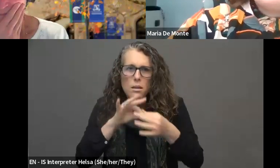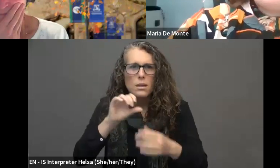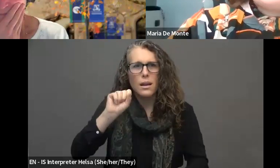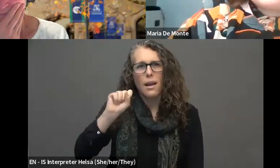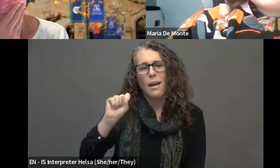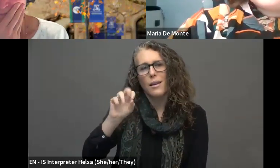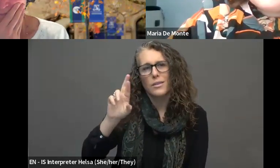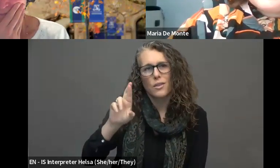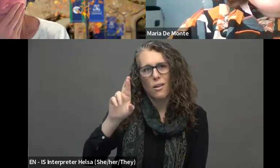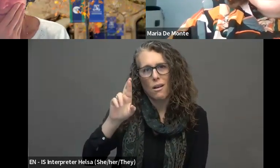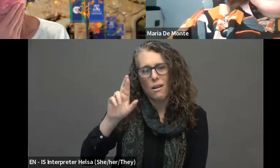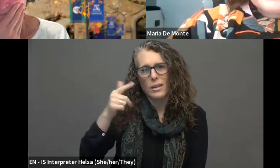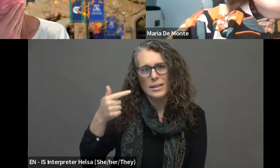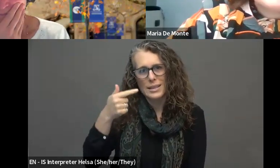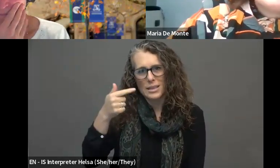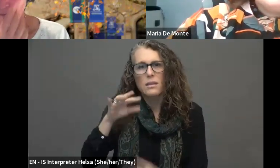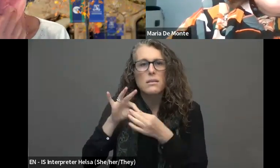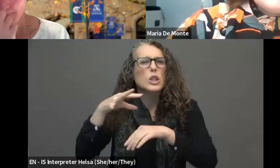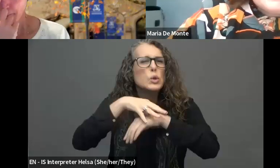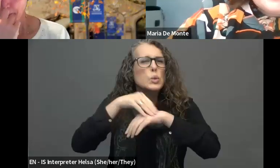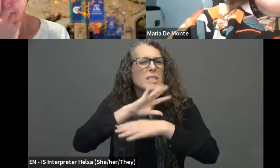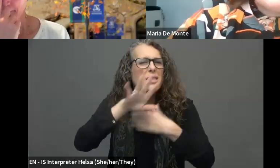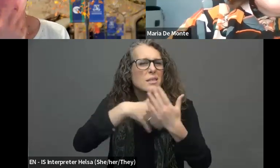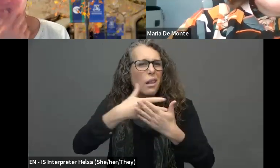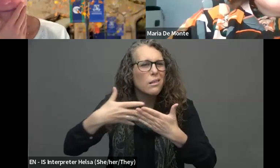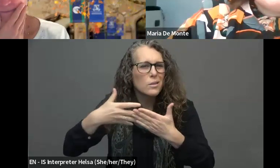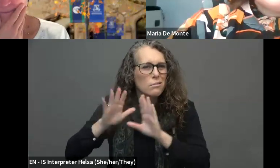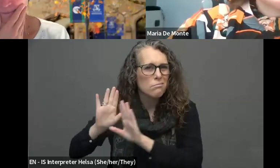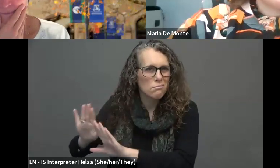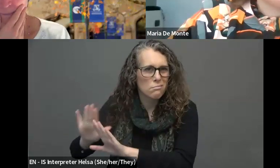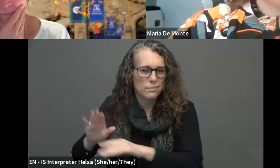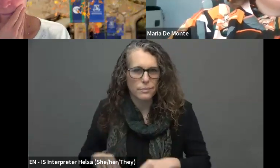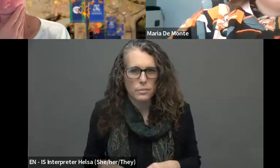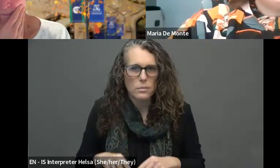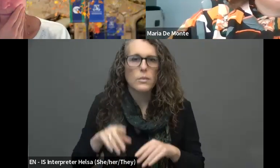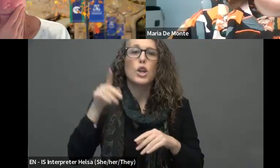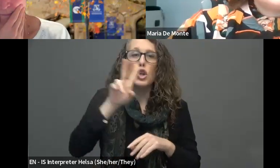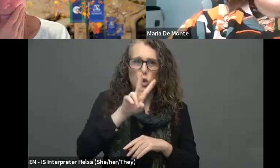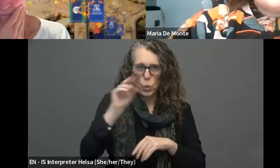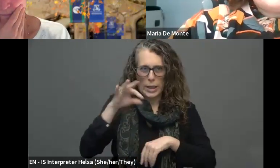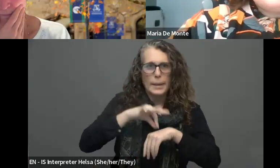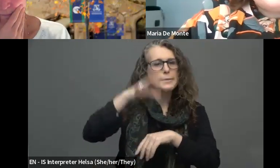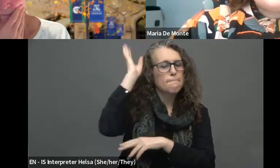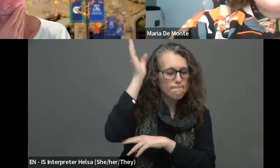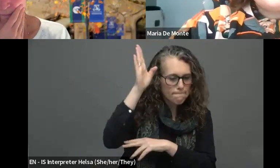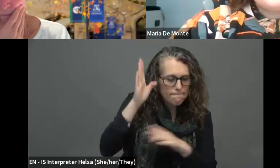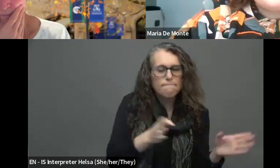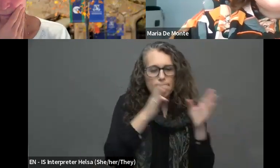test for Swedish Sign Language. Again, we will have a 20-minute speech and 10 minutes for